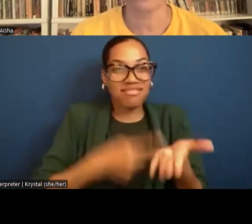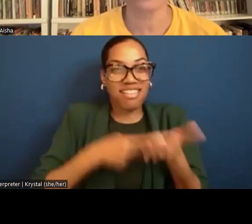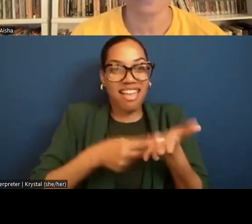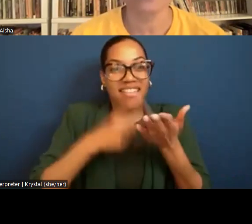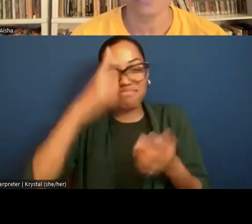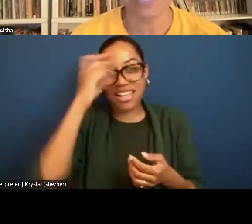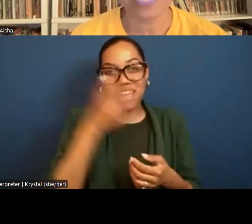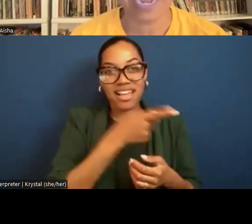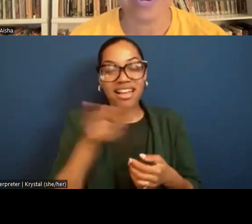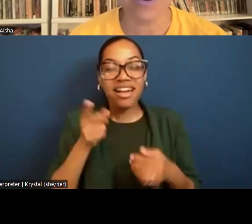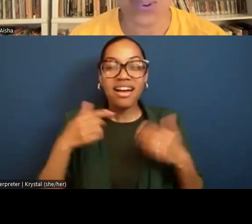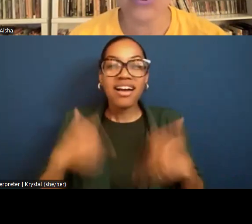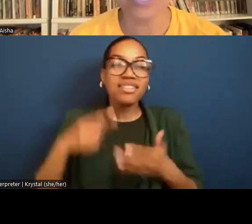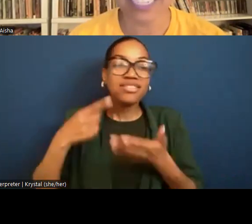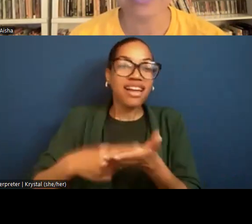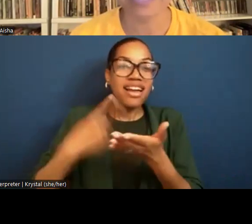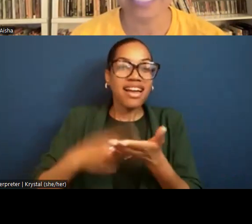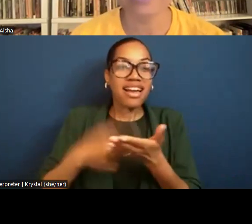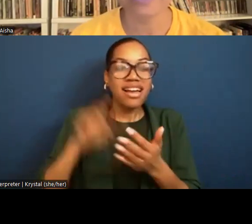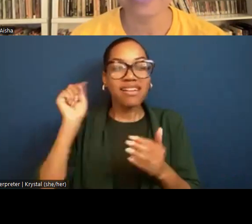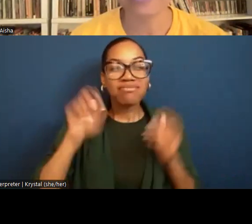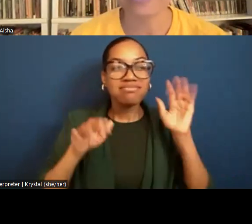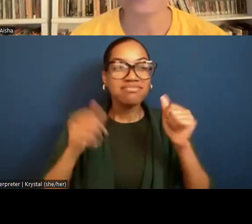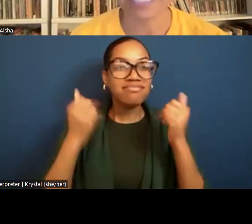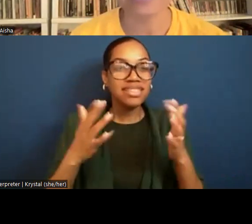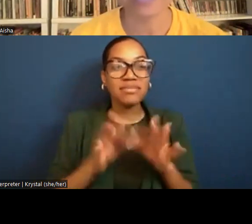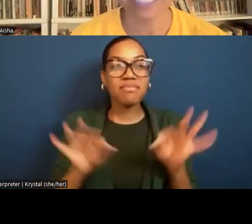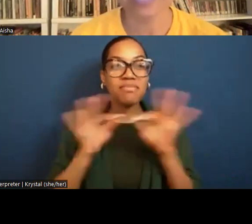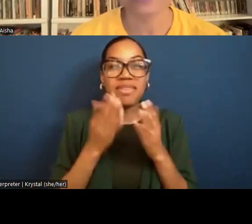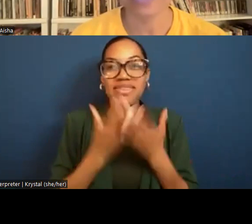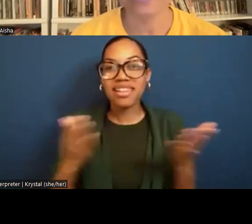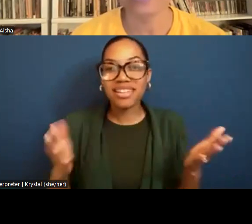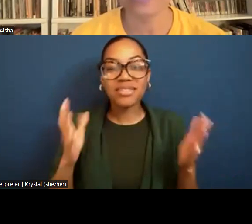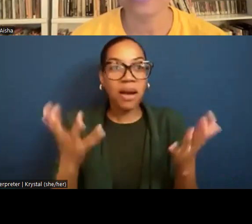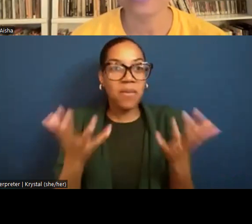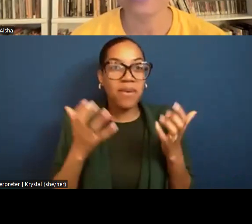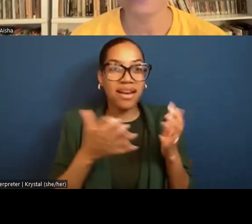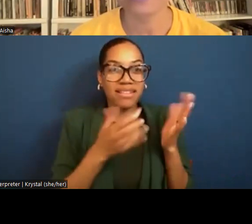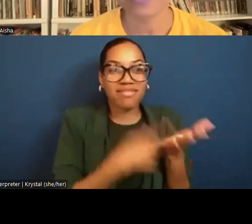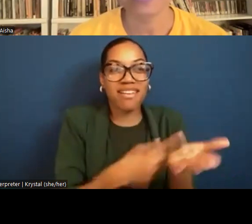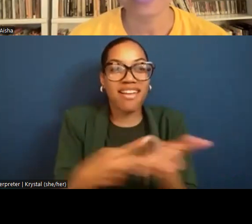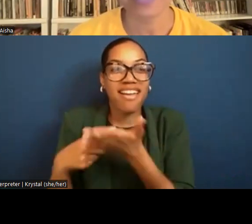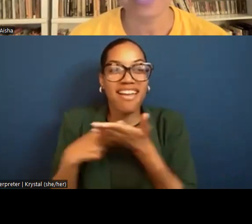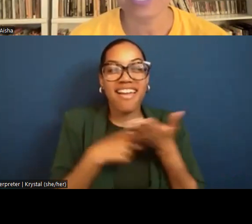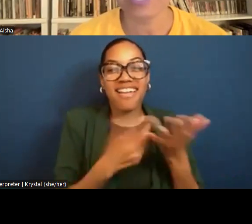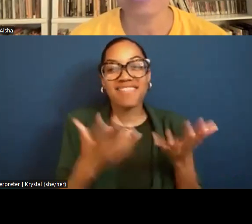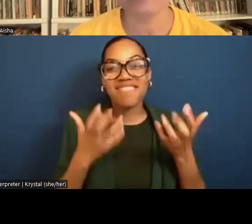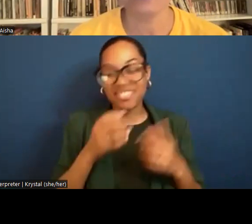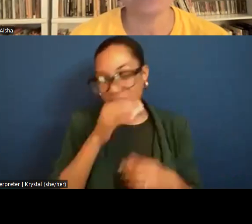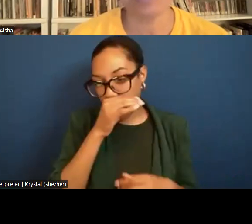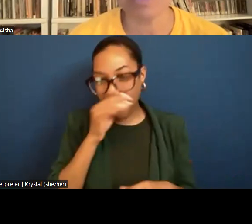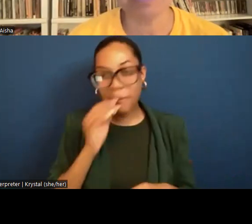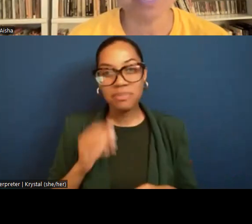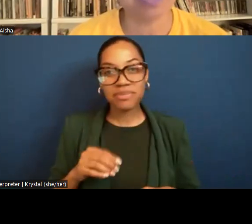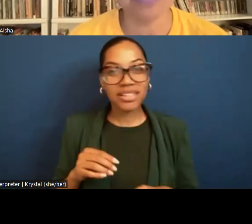bringing up so many important points. I just feel like I want to take some of those threads and run with them. And so